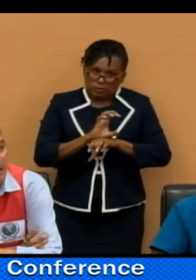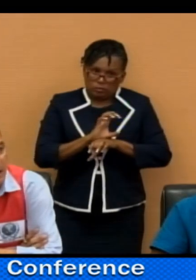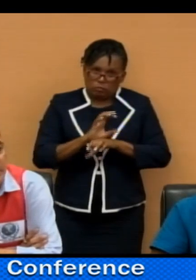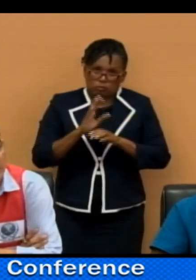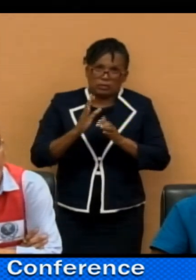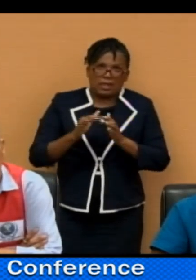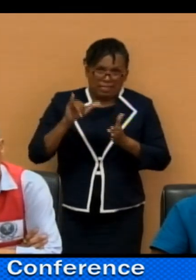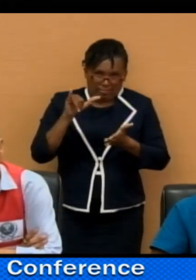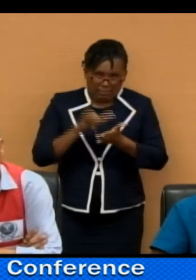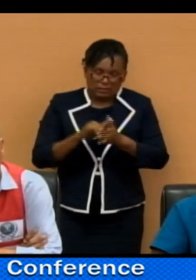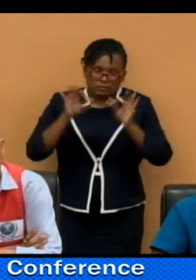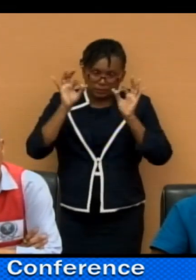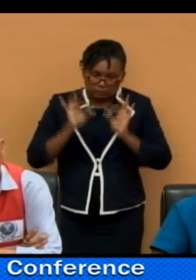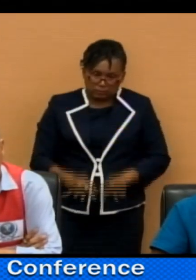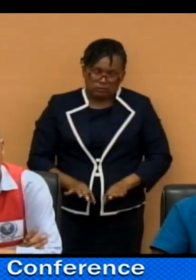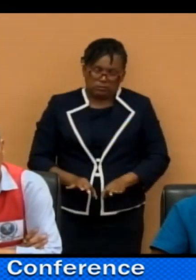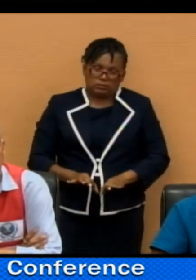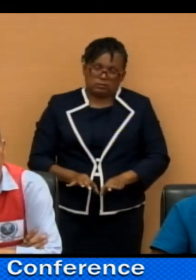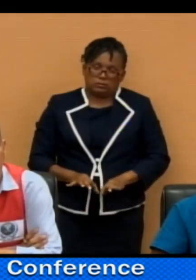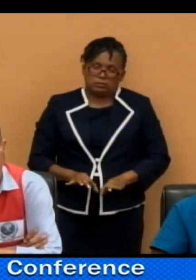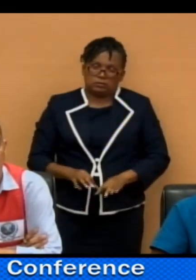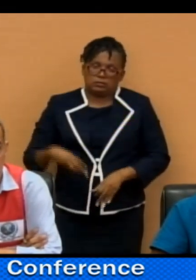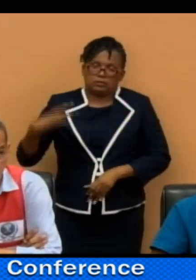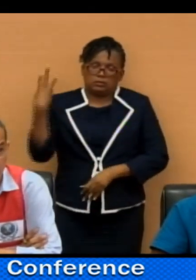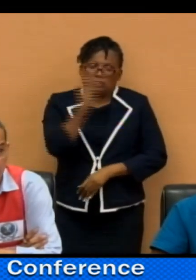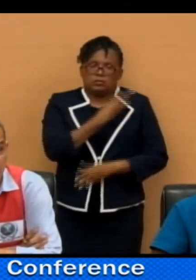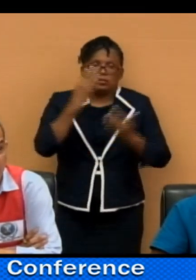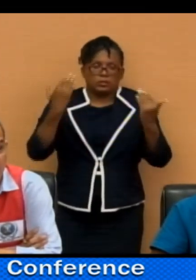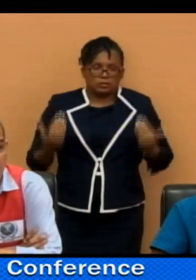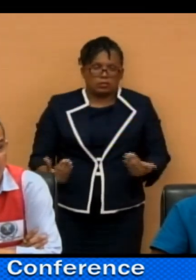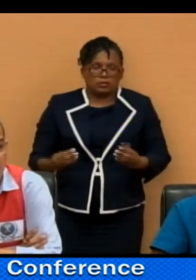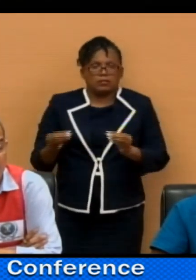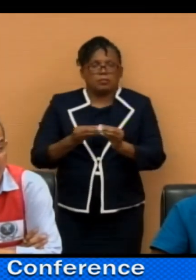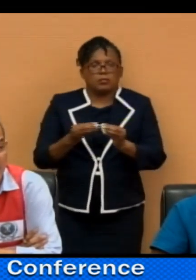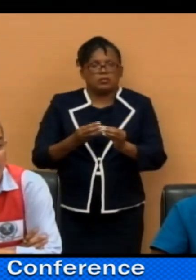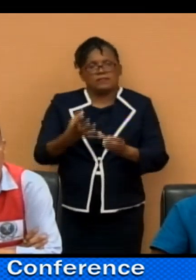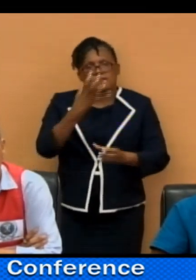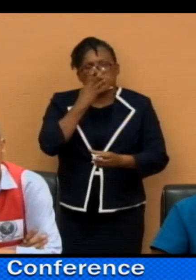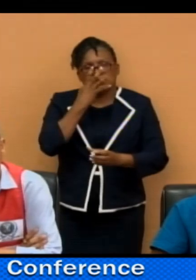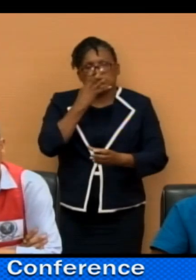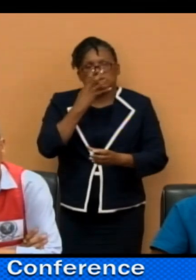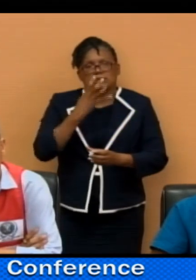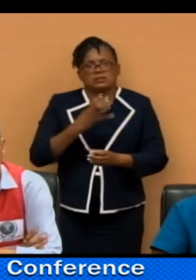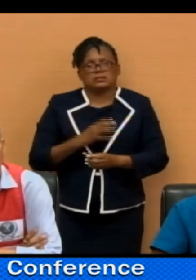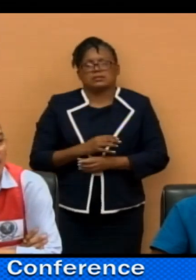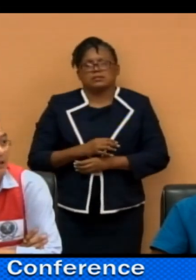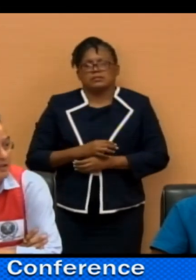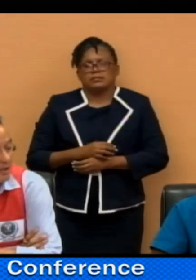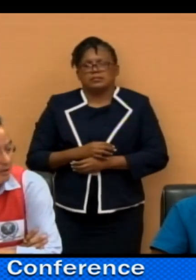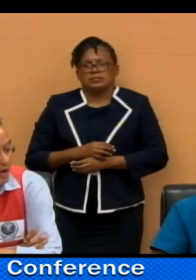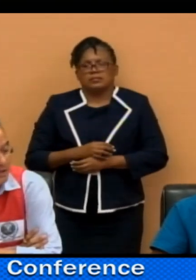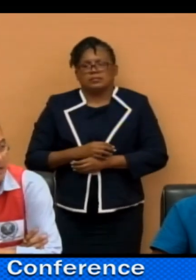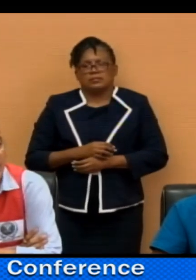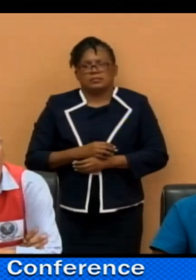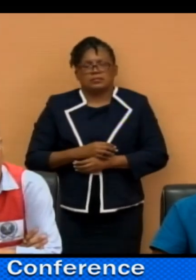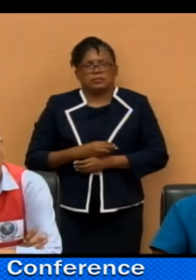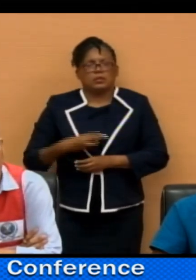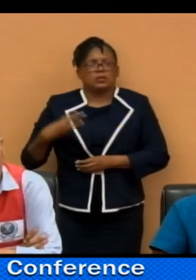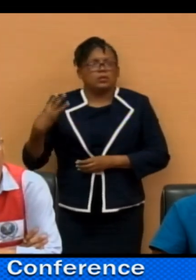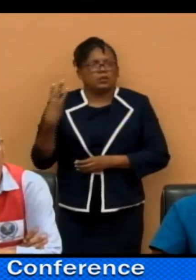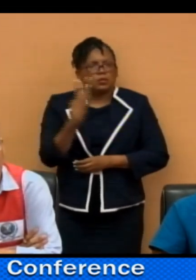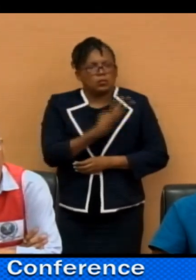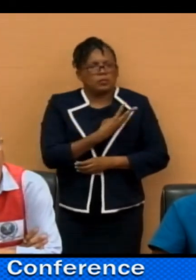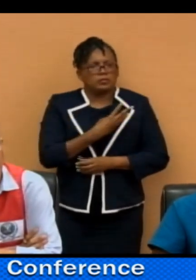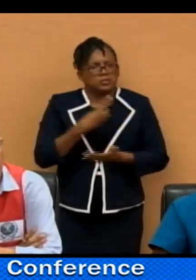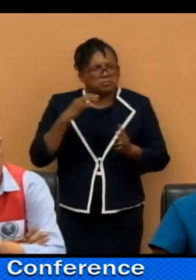been discussed. We now have more ventilators, as I've said, but we are constantly having